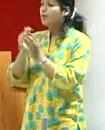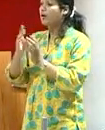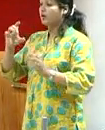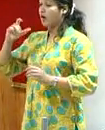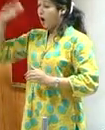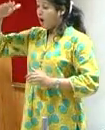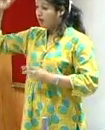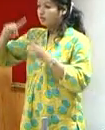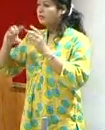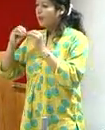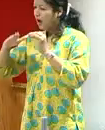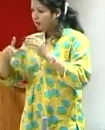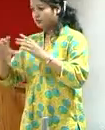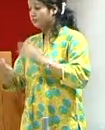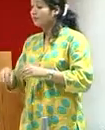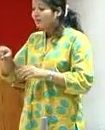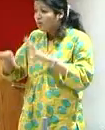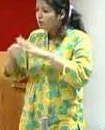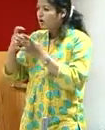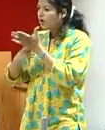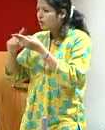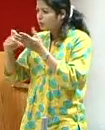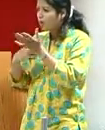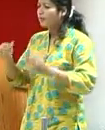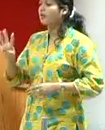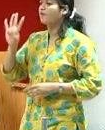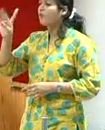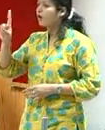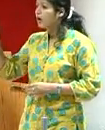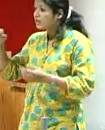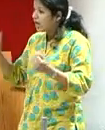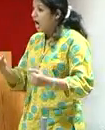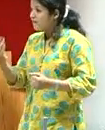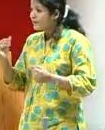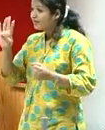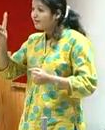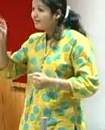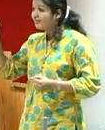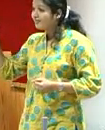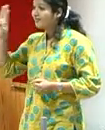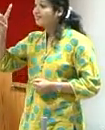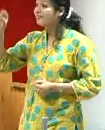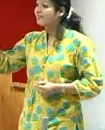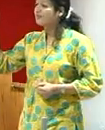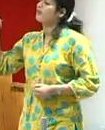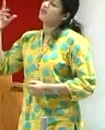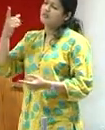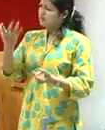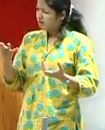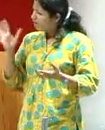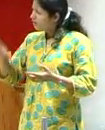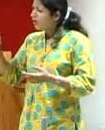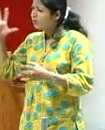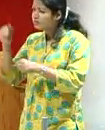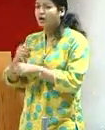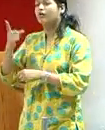that lawyer since then has not talked to me very much in the High Court, unfortunately. Not that anything different happened with the